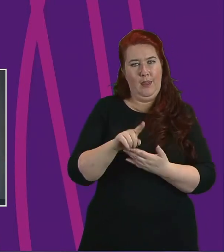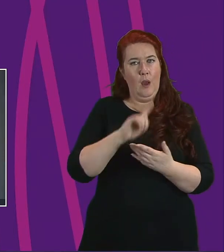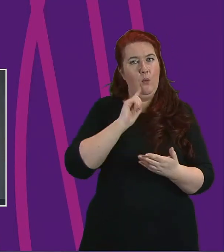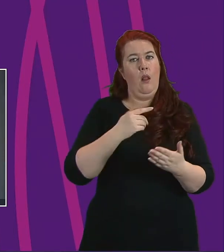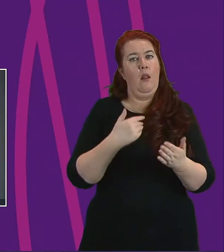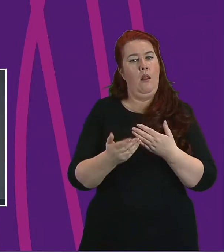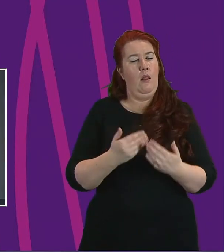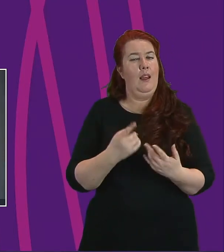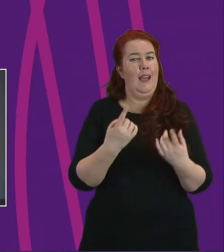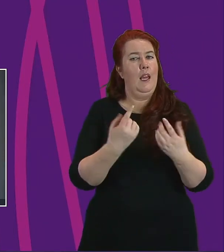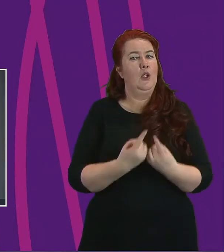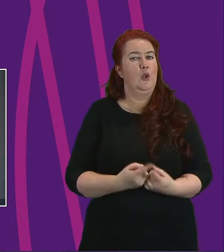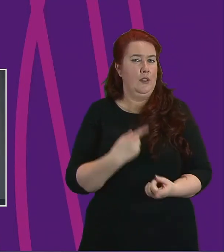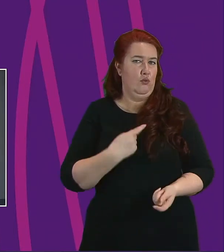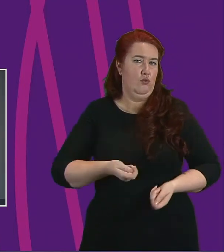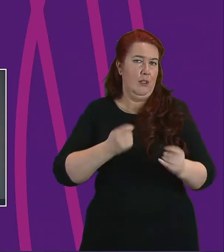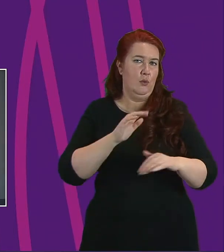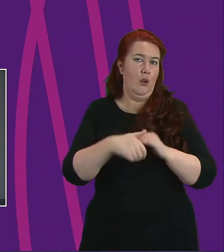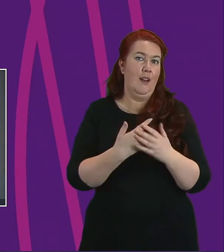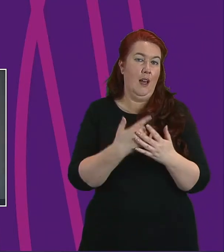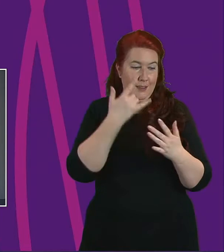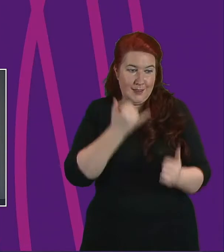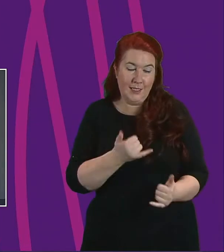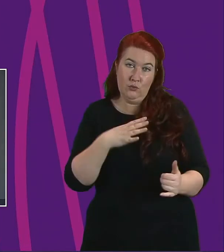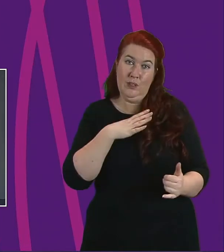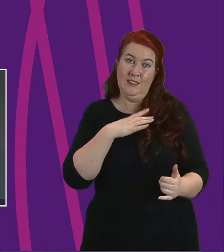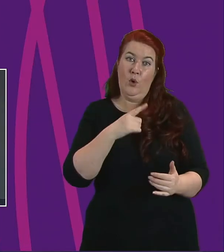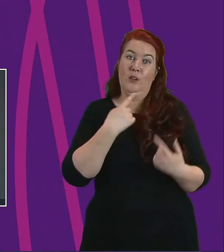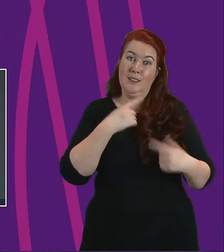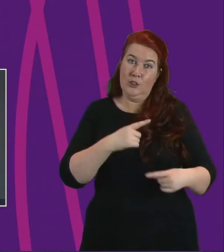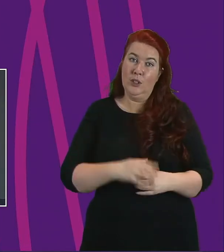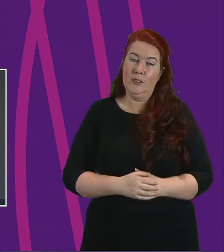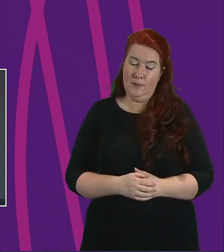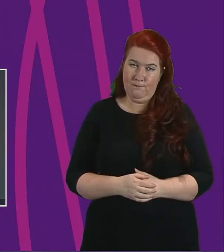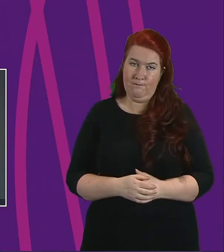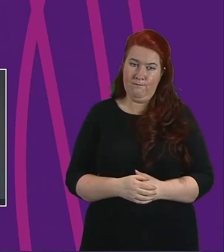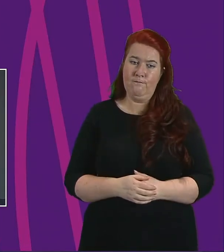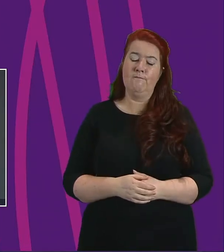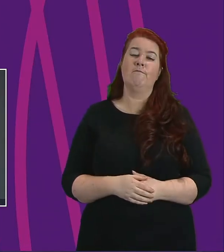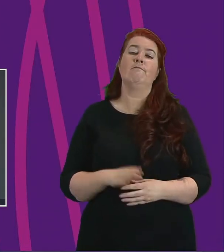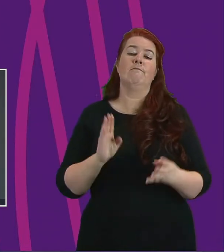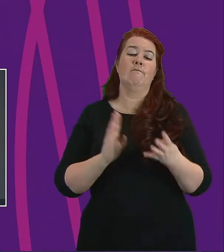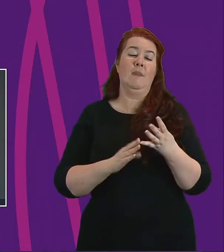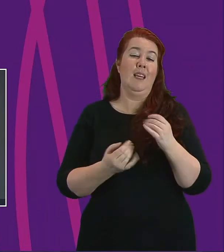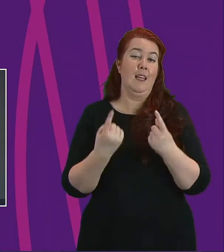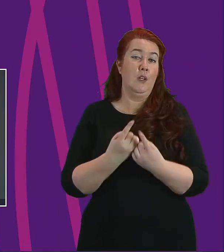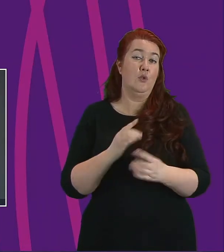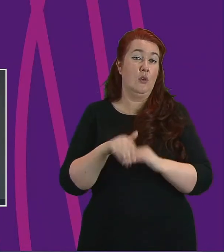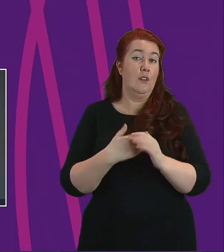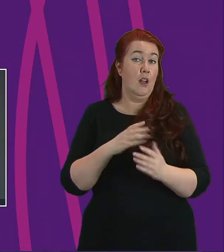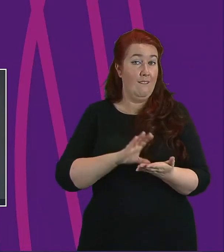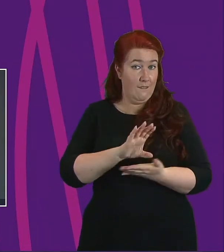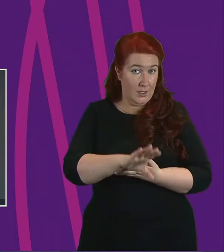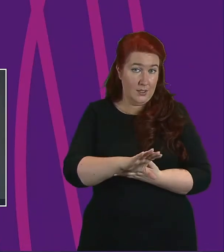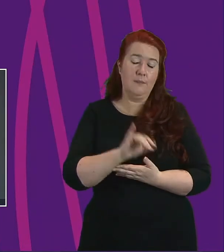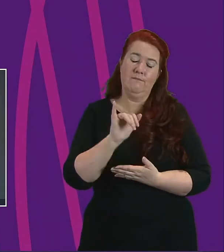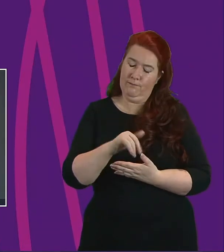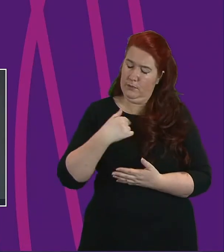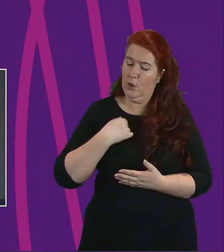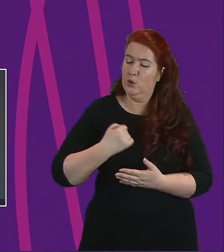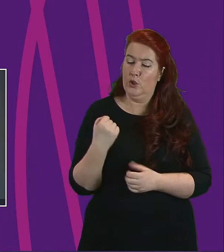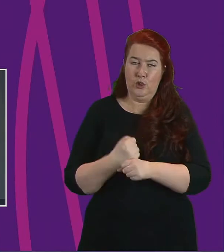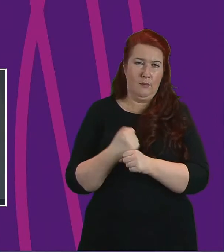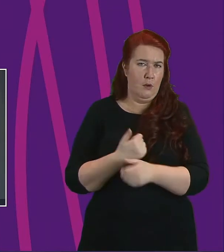he has raised with me about testing. And finally, on the issue of funding, the Scottish Government is in regular dialogue with